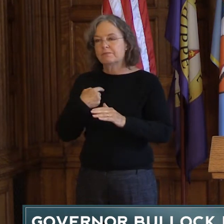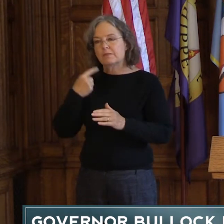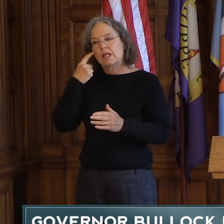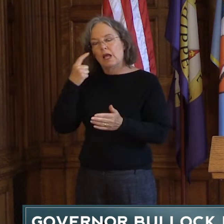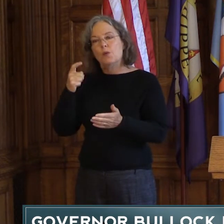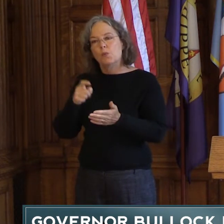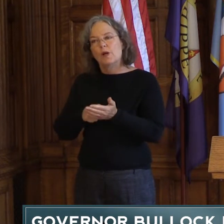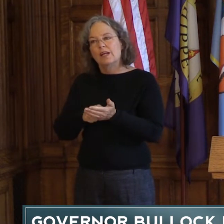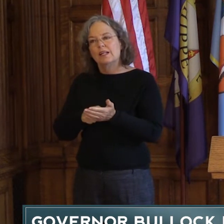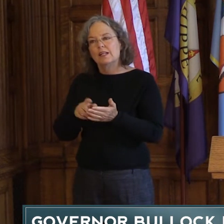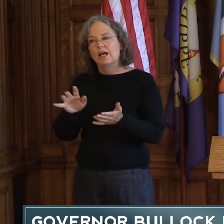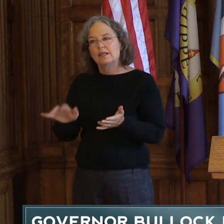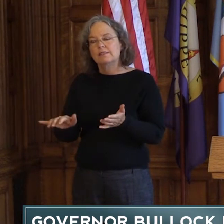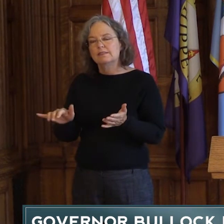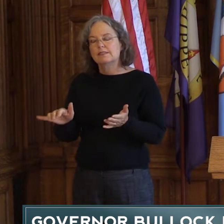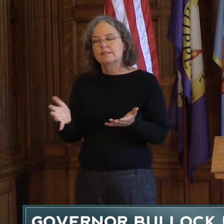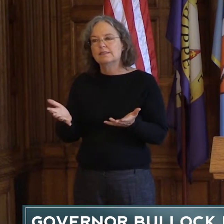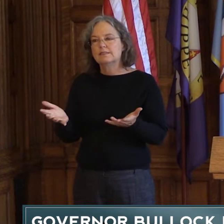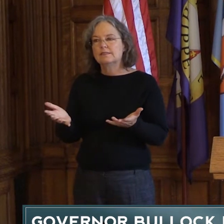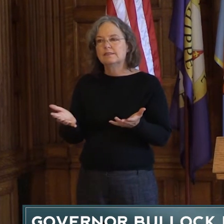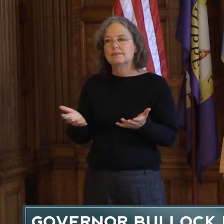this is